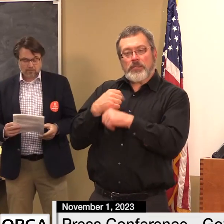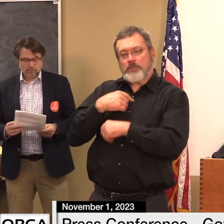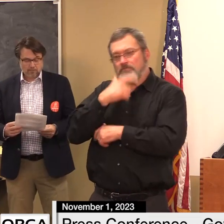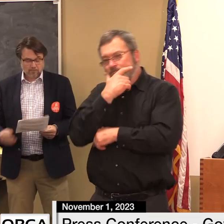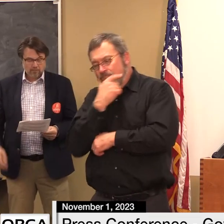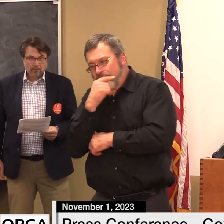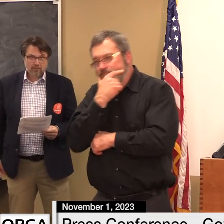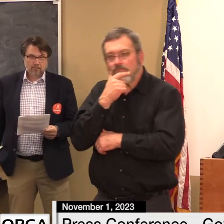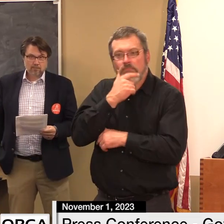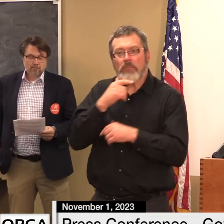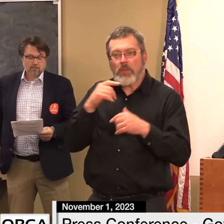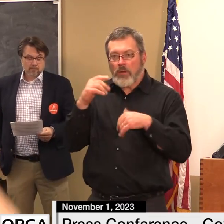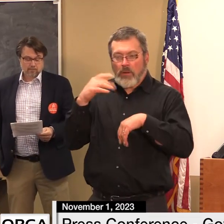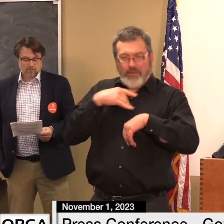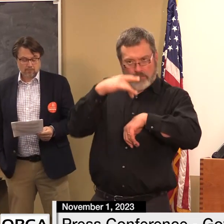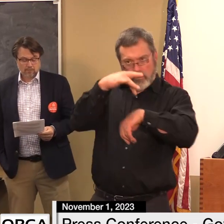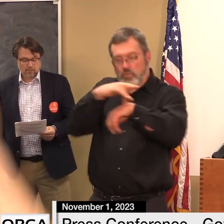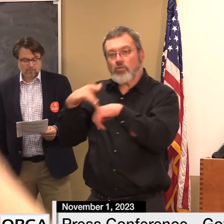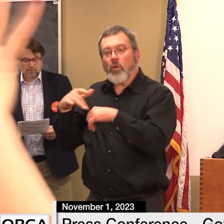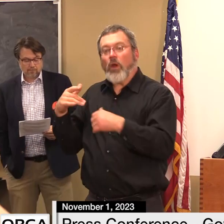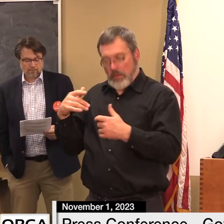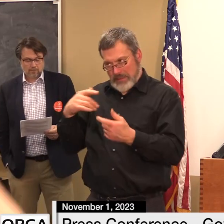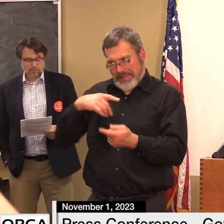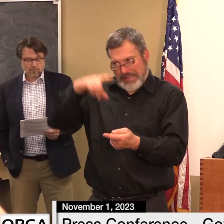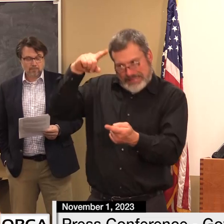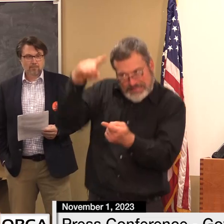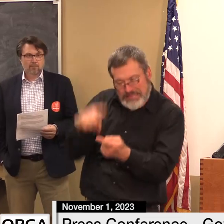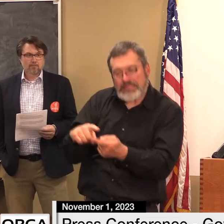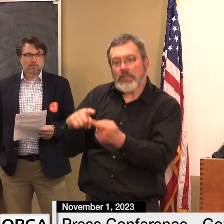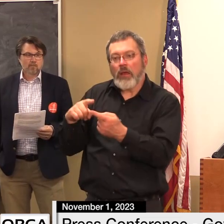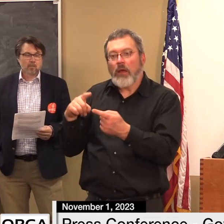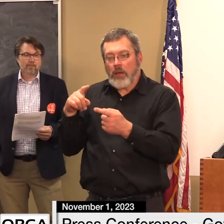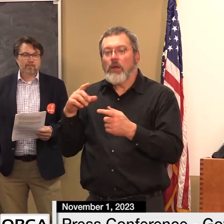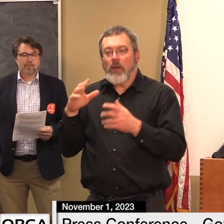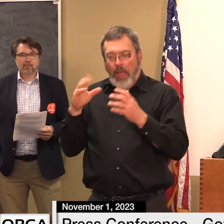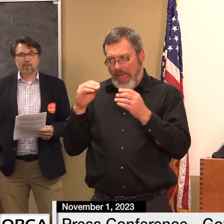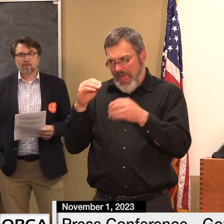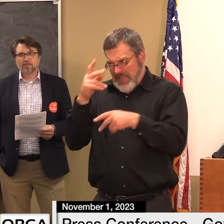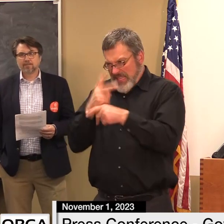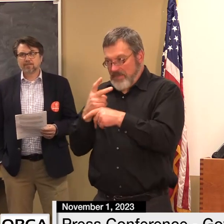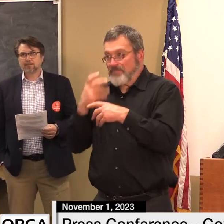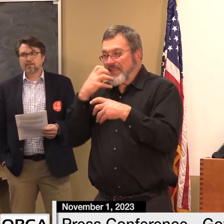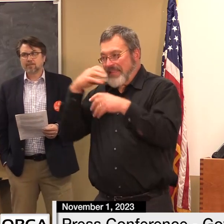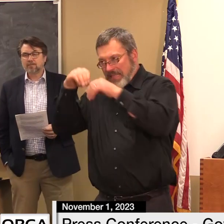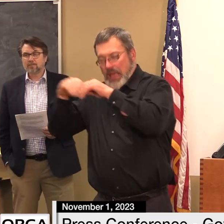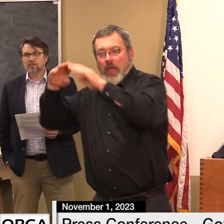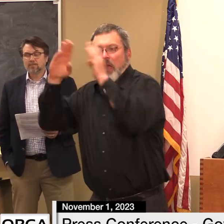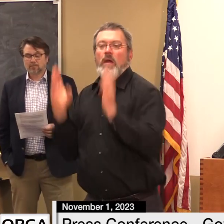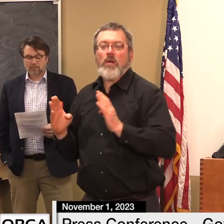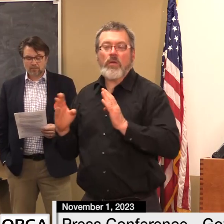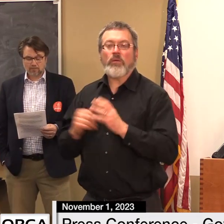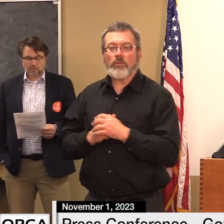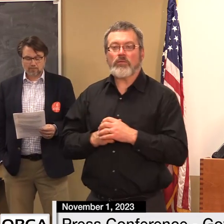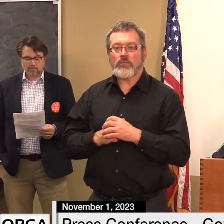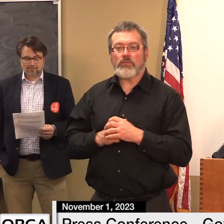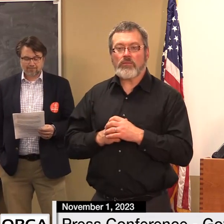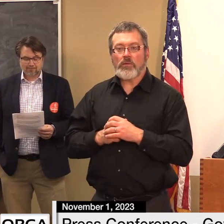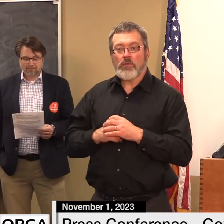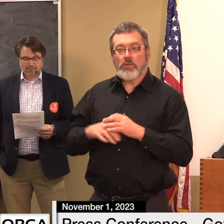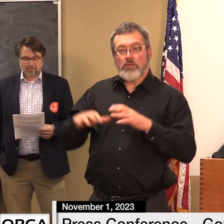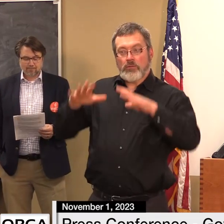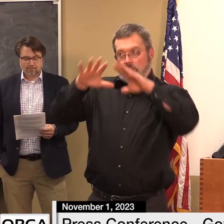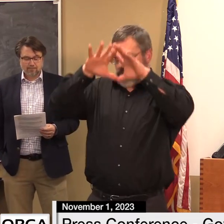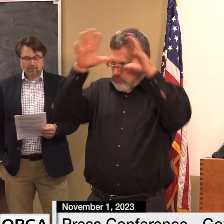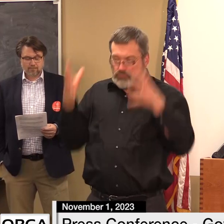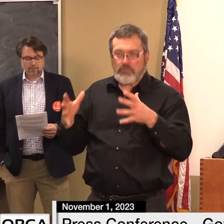resources to help reduce air leaking out of your home and keep the heat in. Weatherization is about warmth. VGS